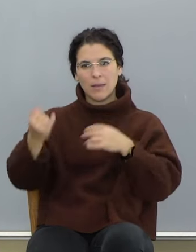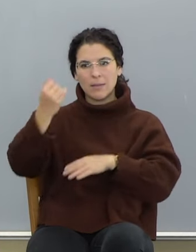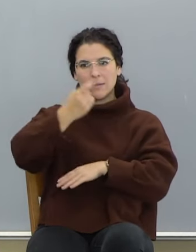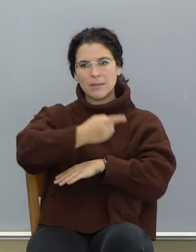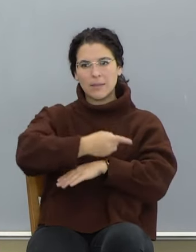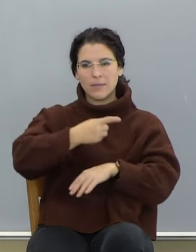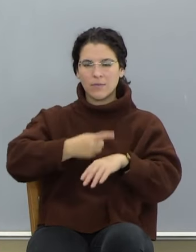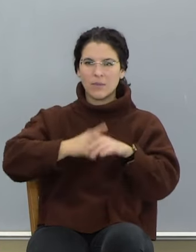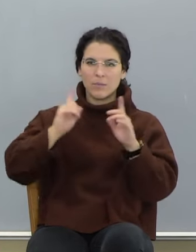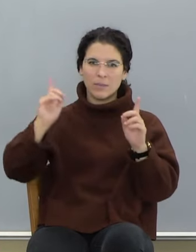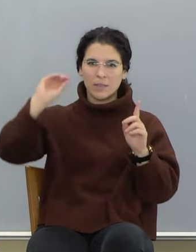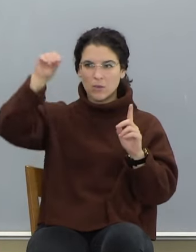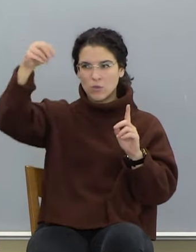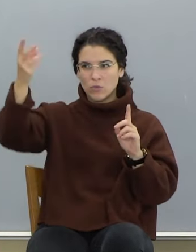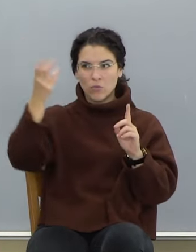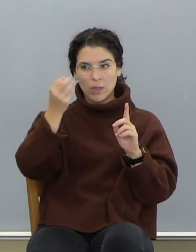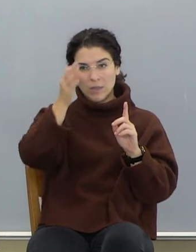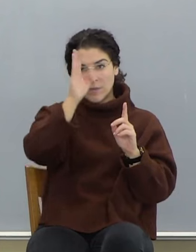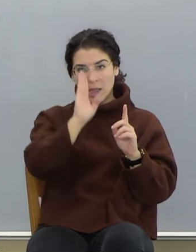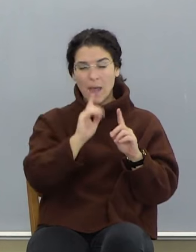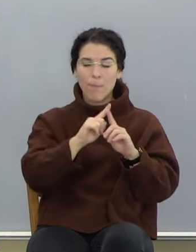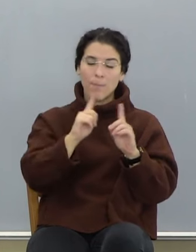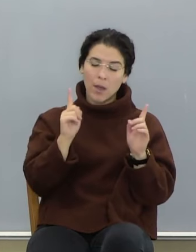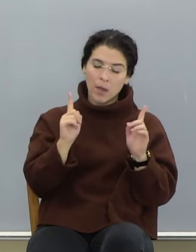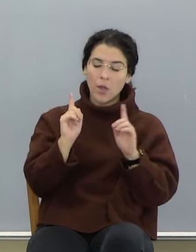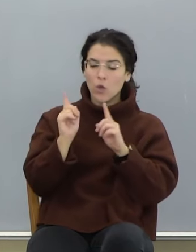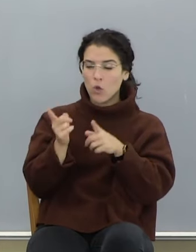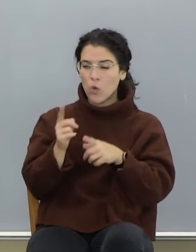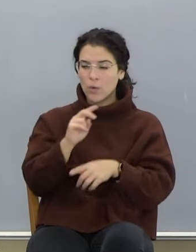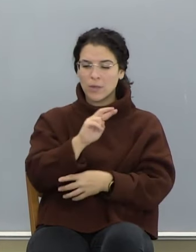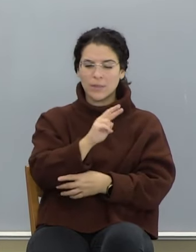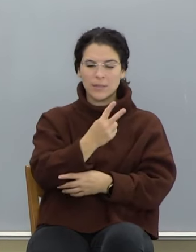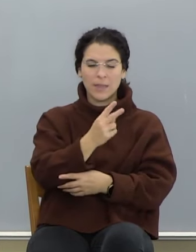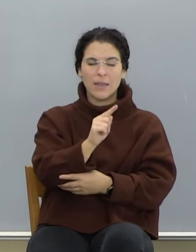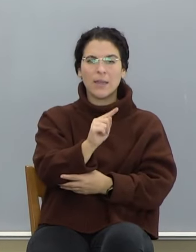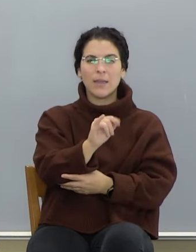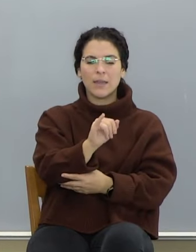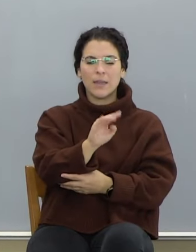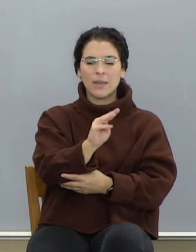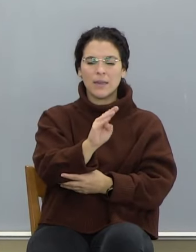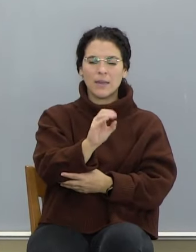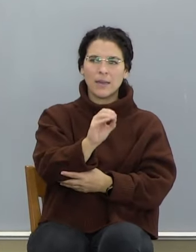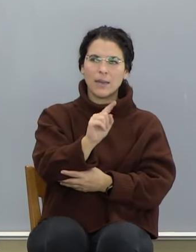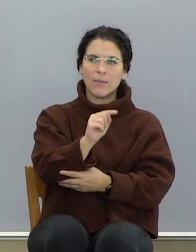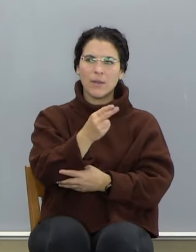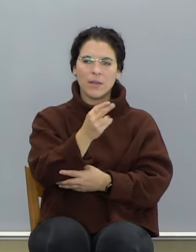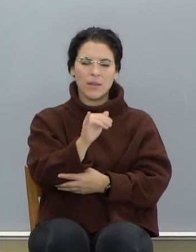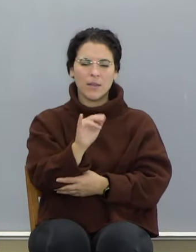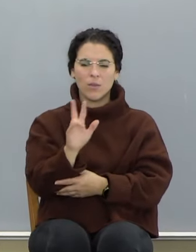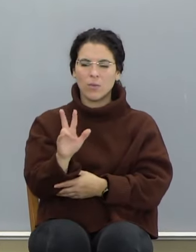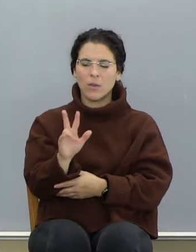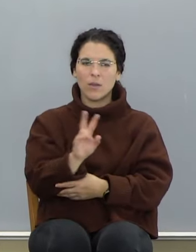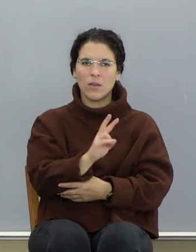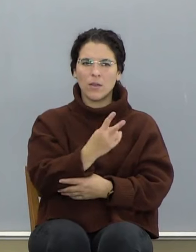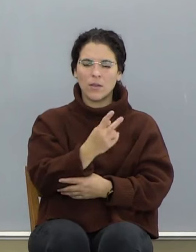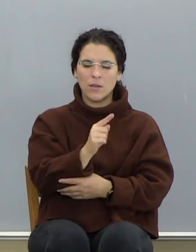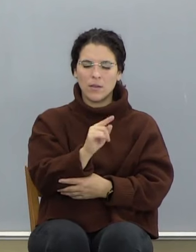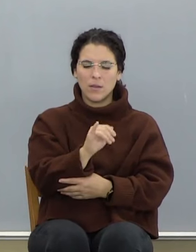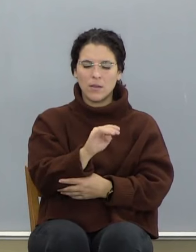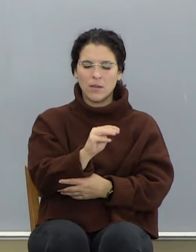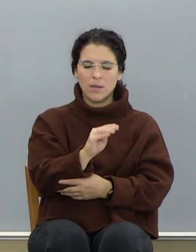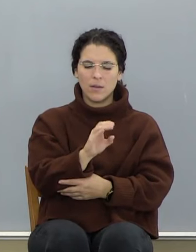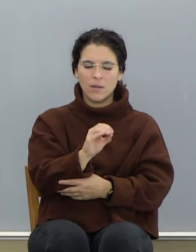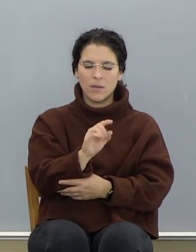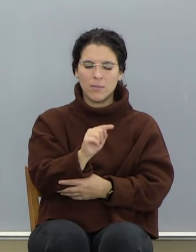the dispensation of the grace of God, but once again, turn please to 2 Timothy chapter 3. And again, just